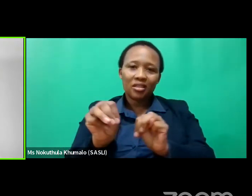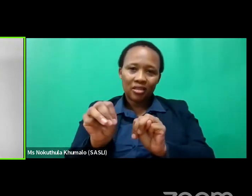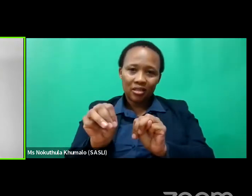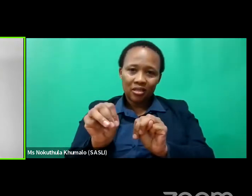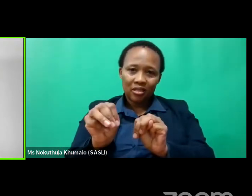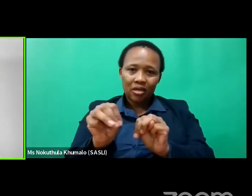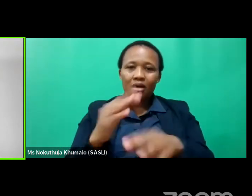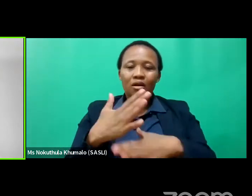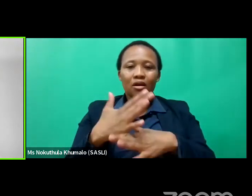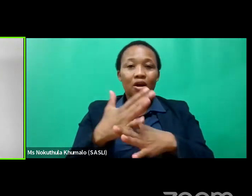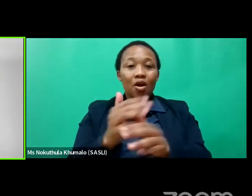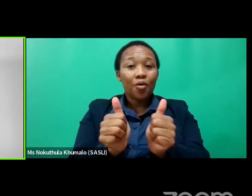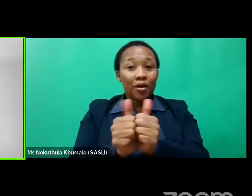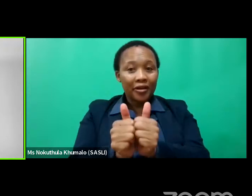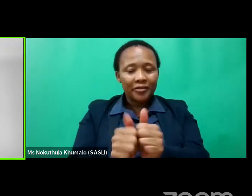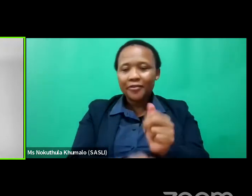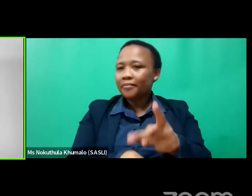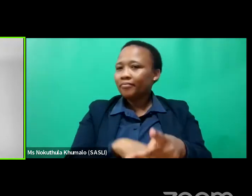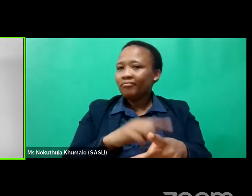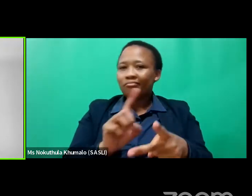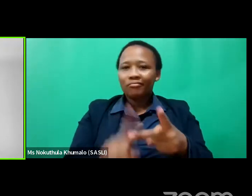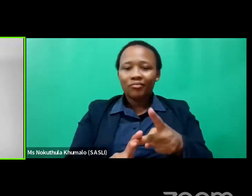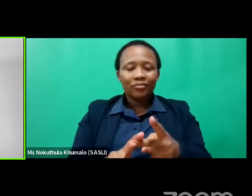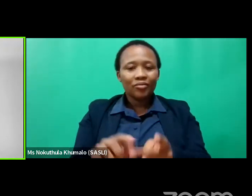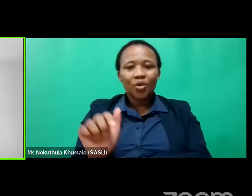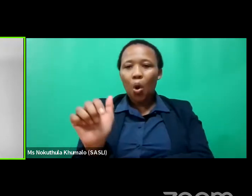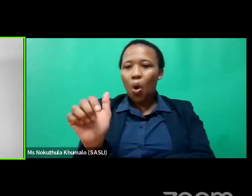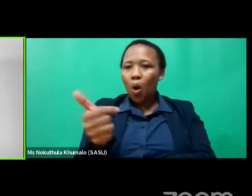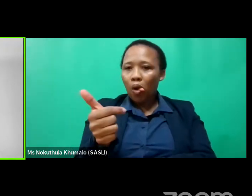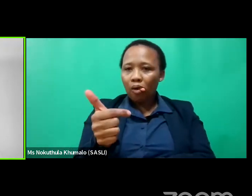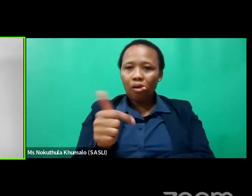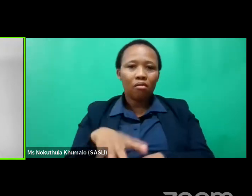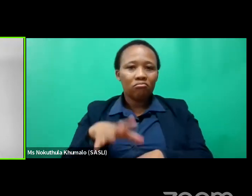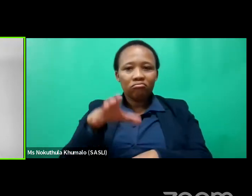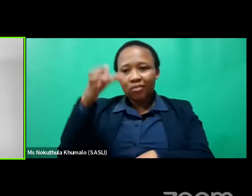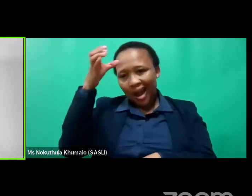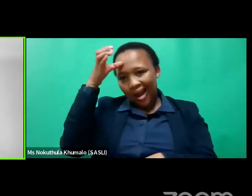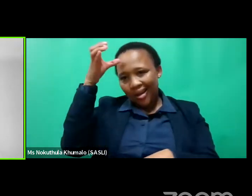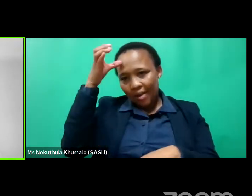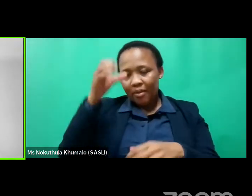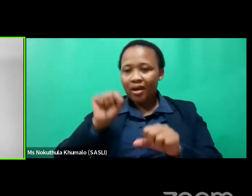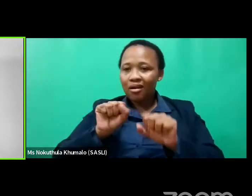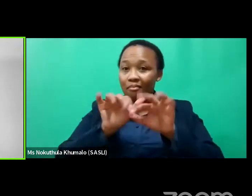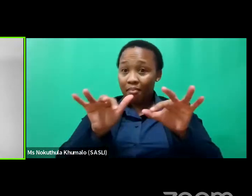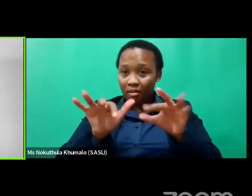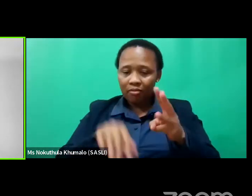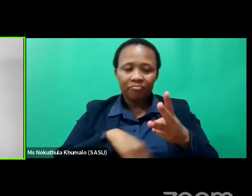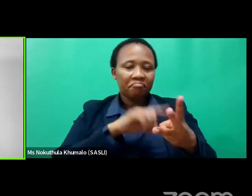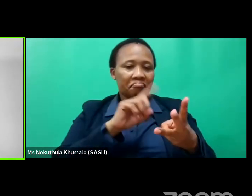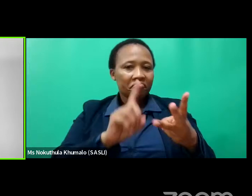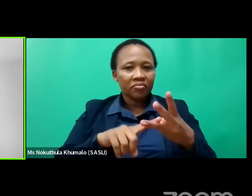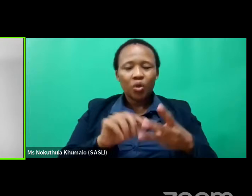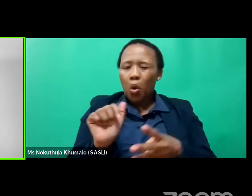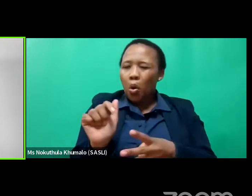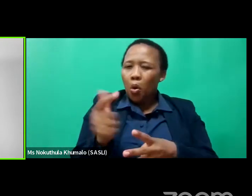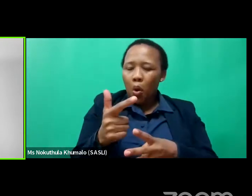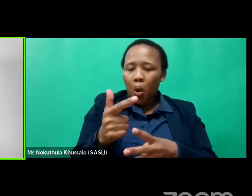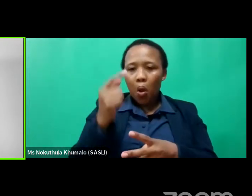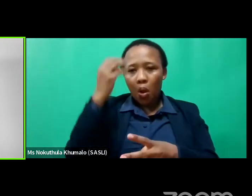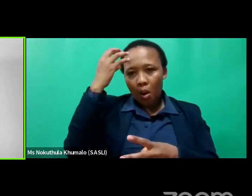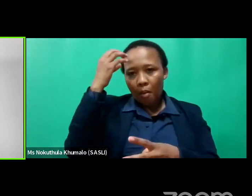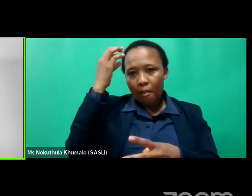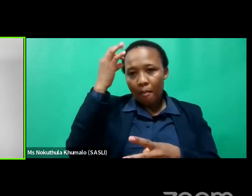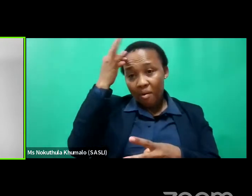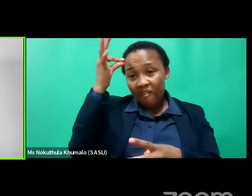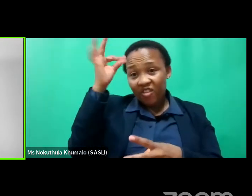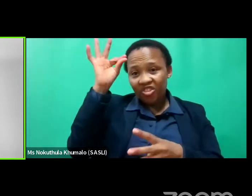all academics, and all professional services people from the